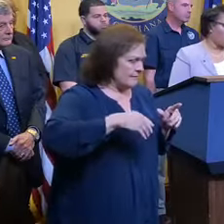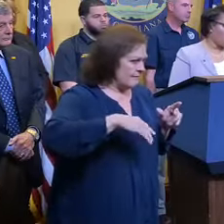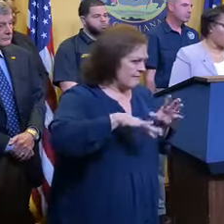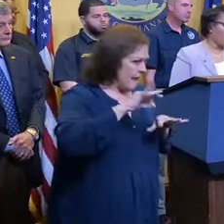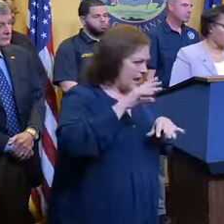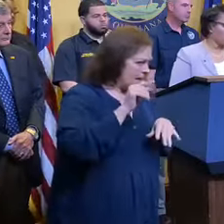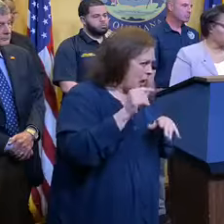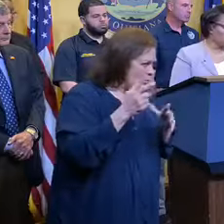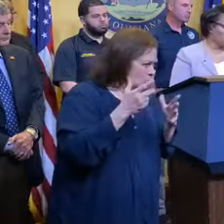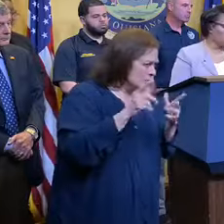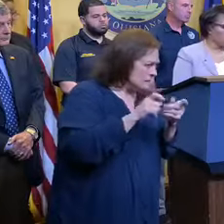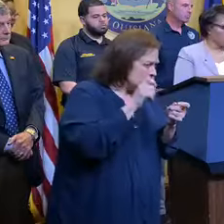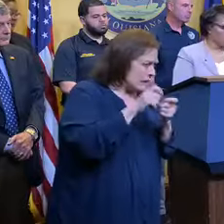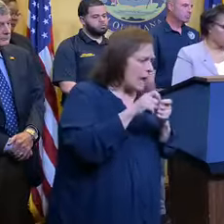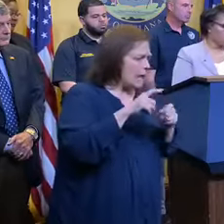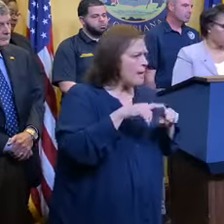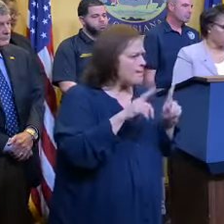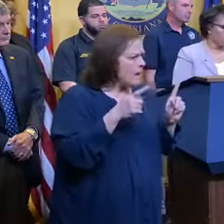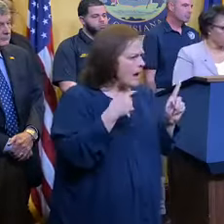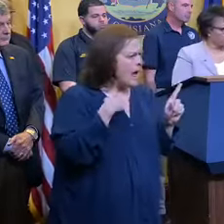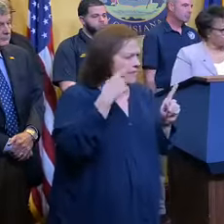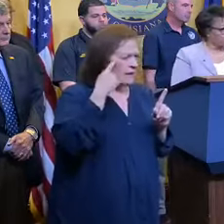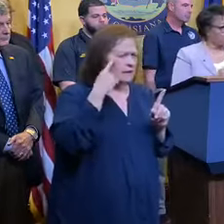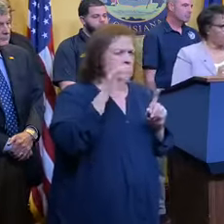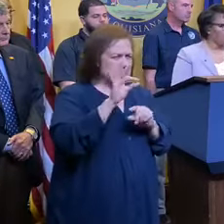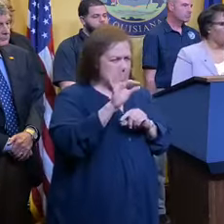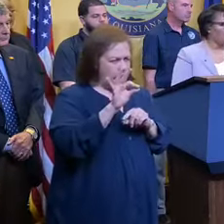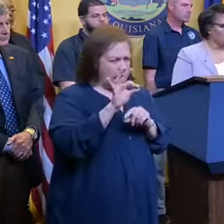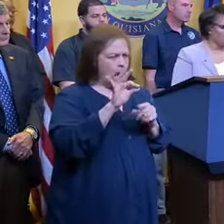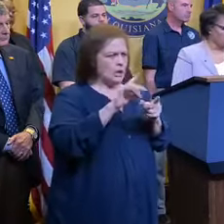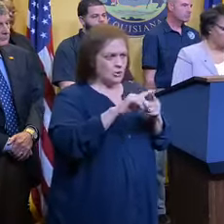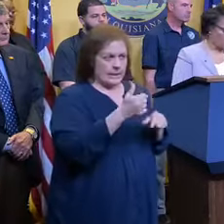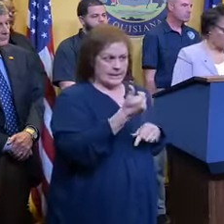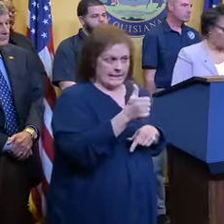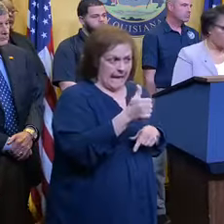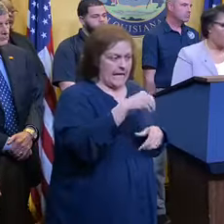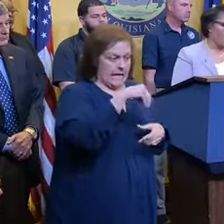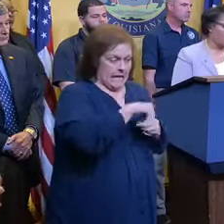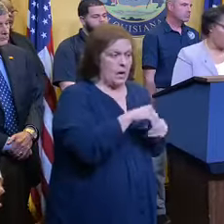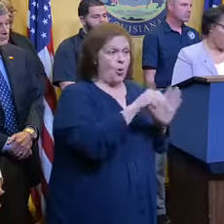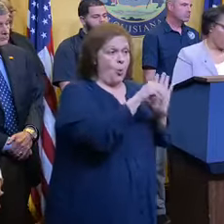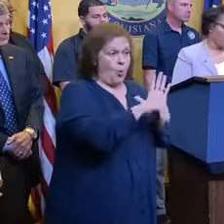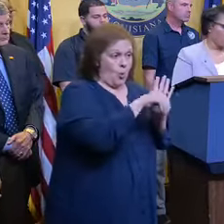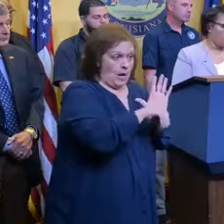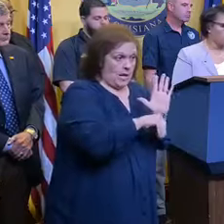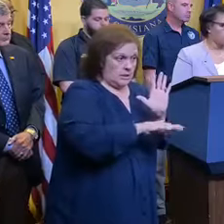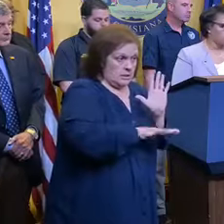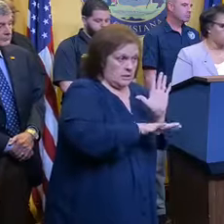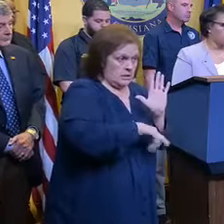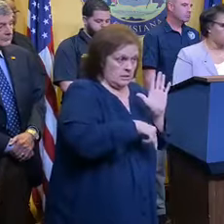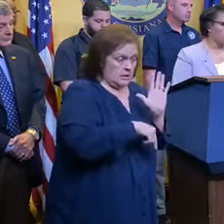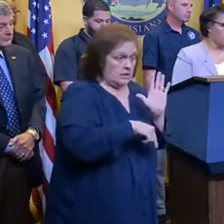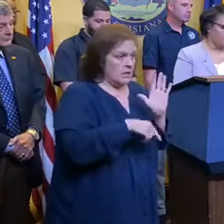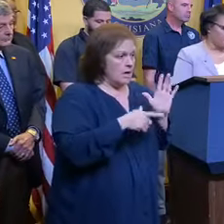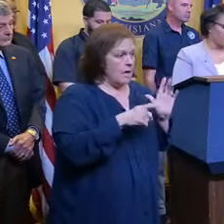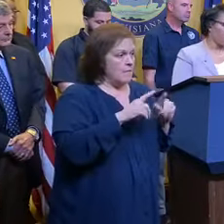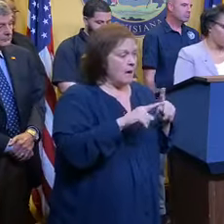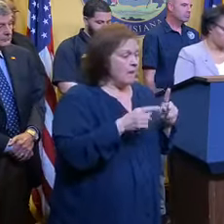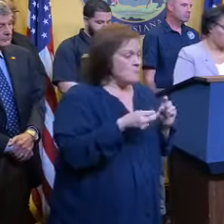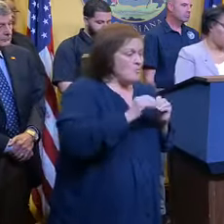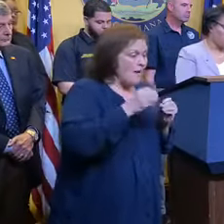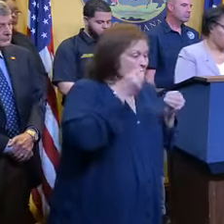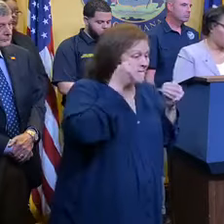that. But what we do believe, we've shifted from 9 to 10 in Orleans Parish. I don't have much of those details that I